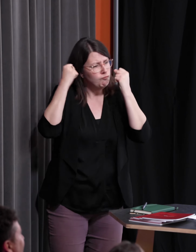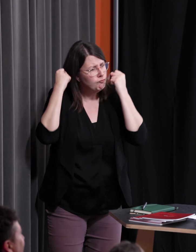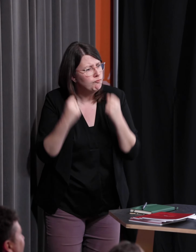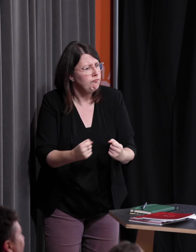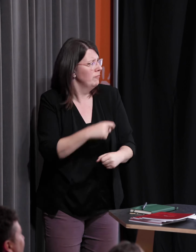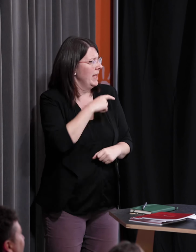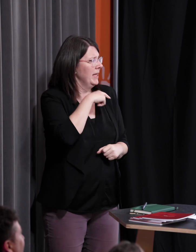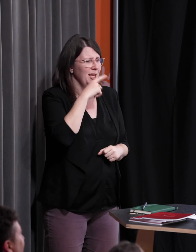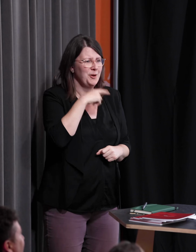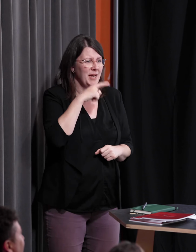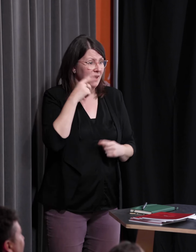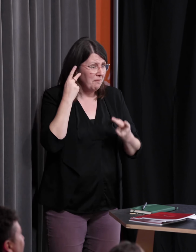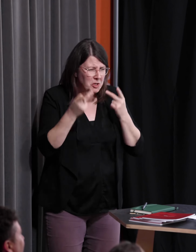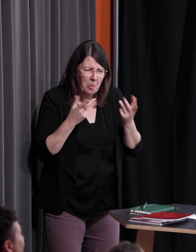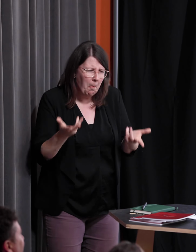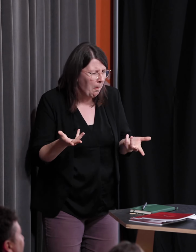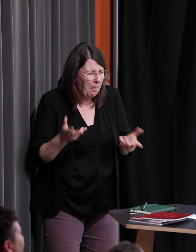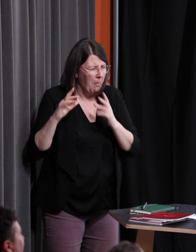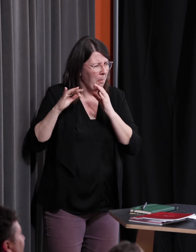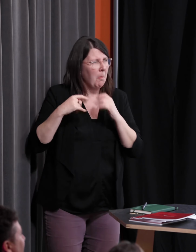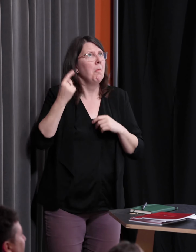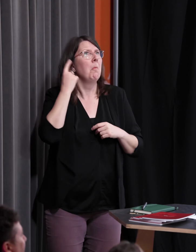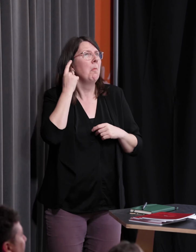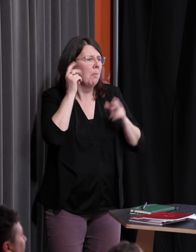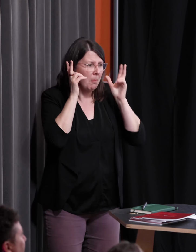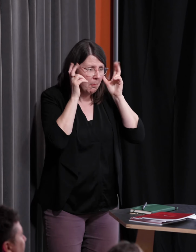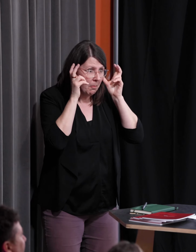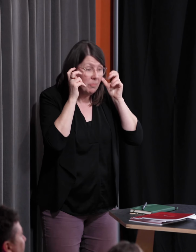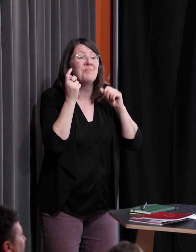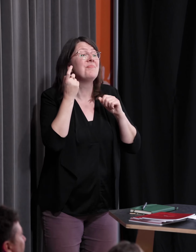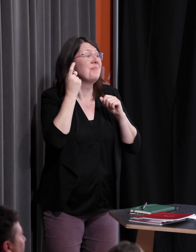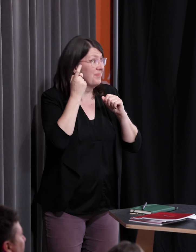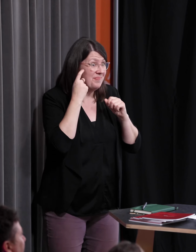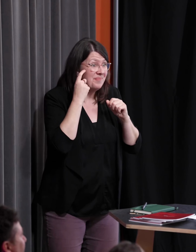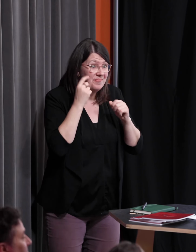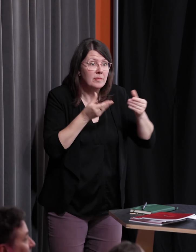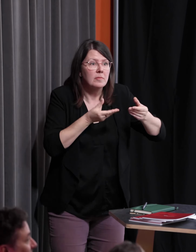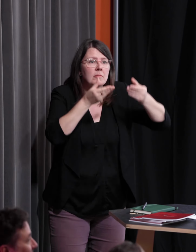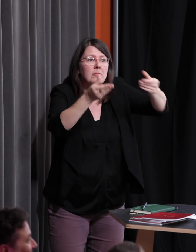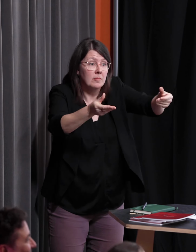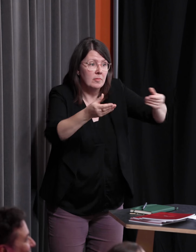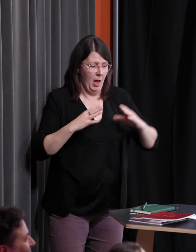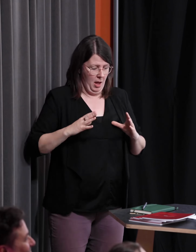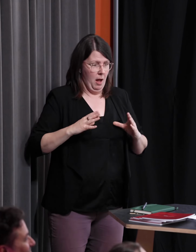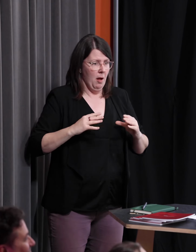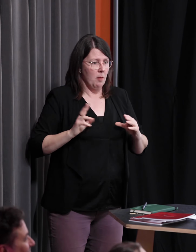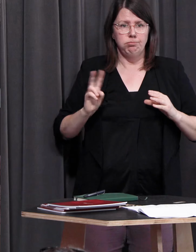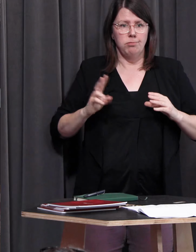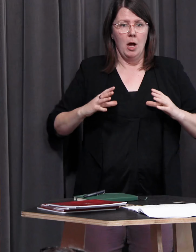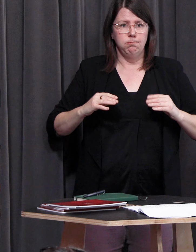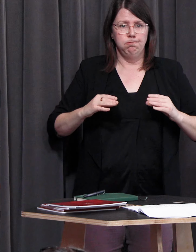So what we've just done is we've given out two vibrational pillows to two members of the audience. Okay, great. So just hold on to